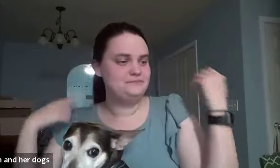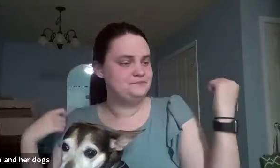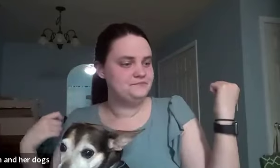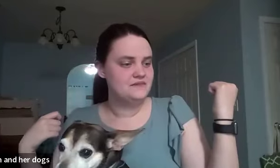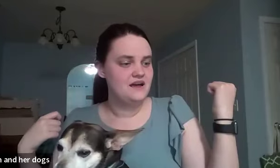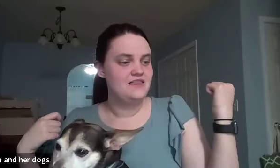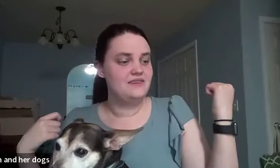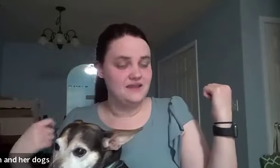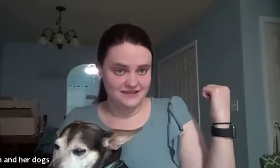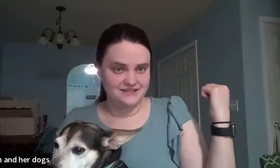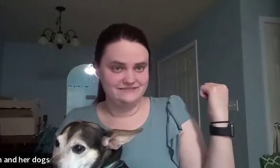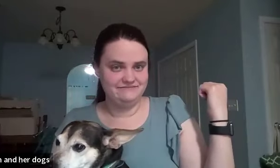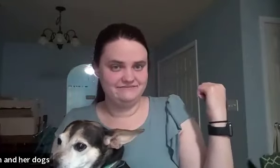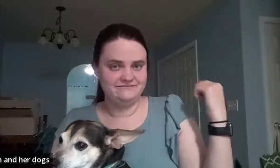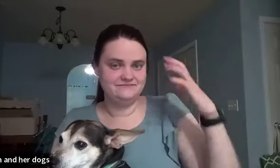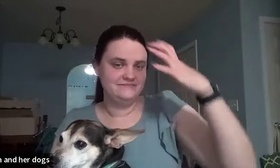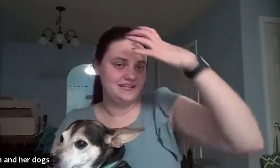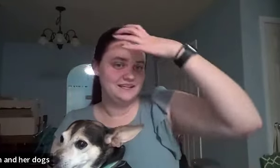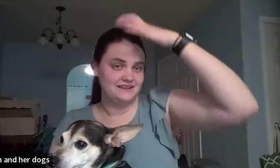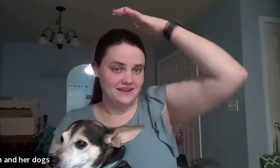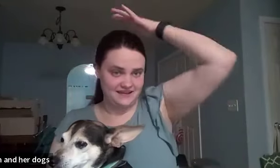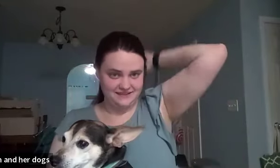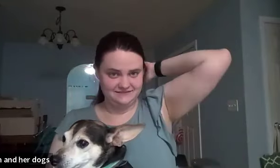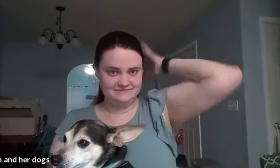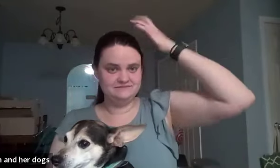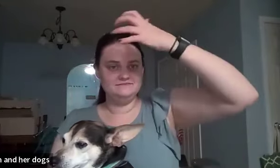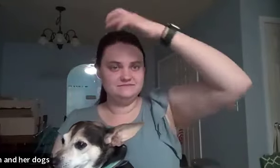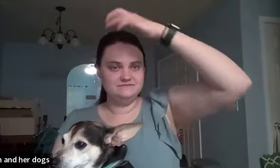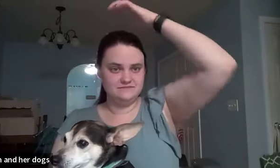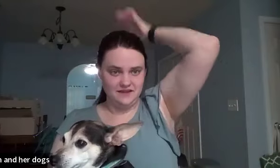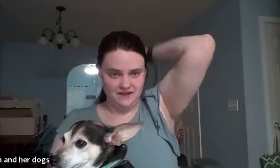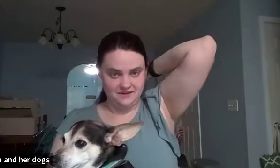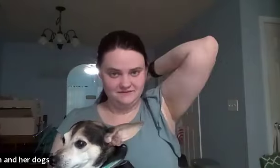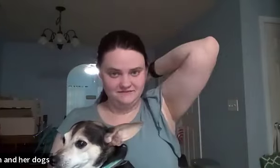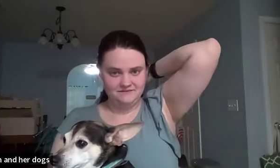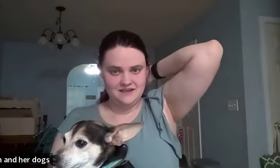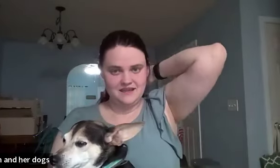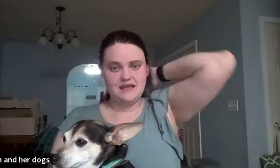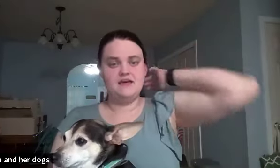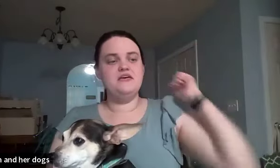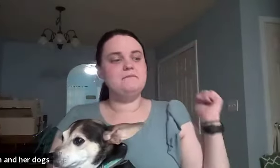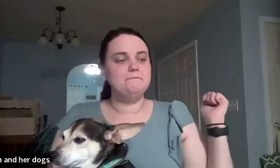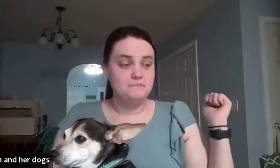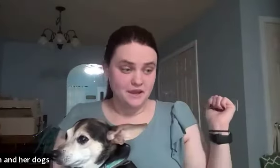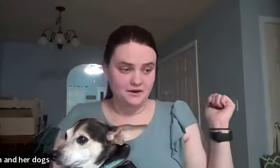tiger, lion, lion, lion, and then